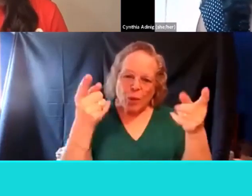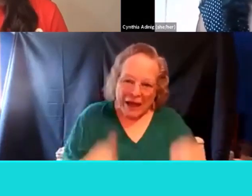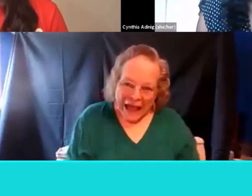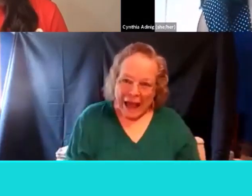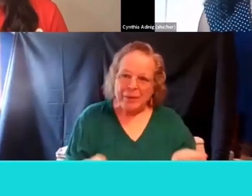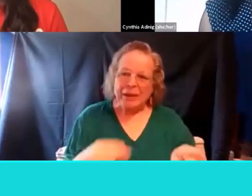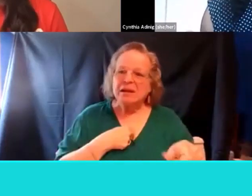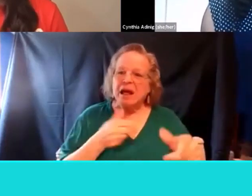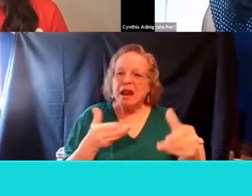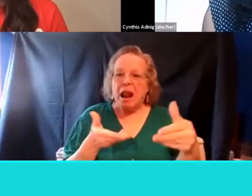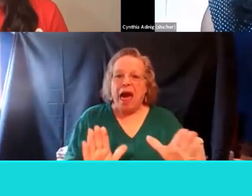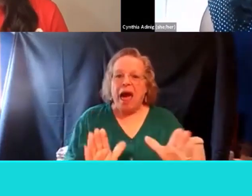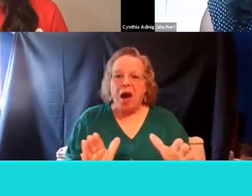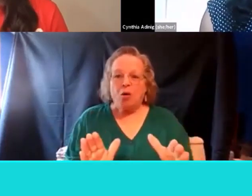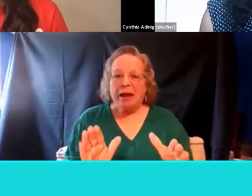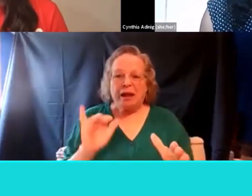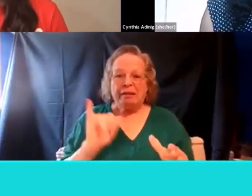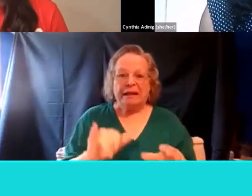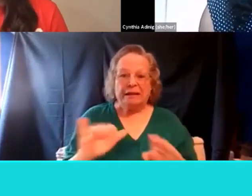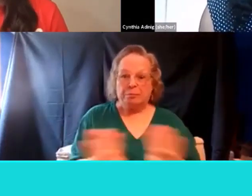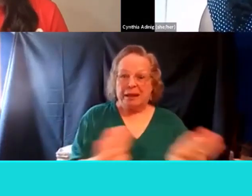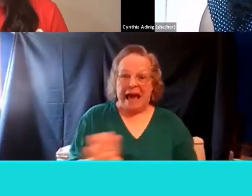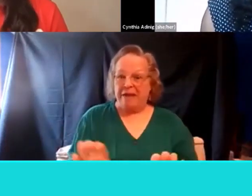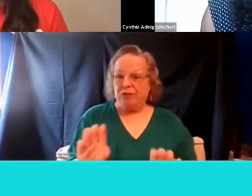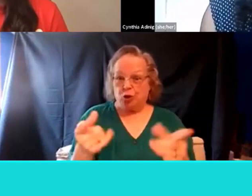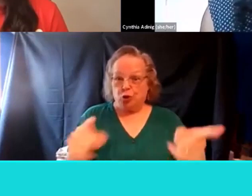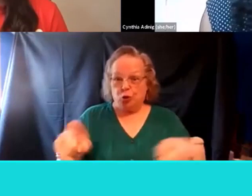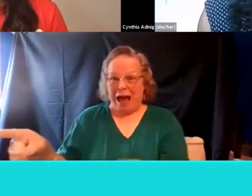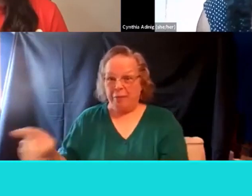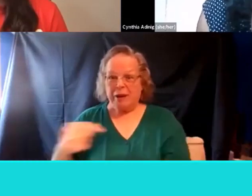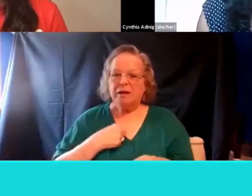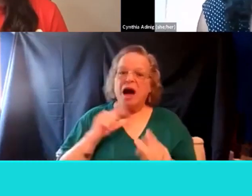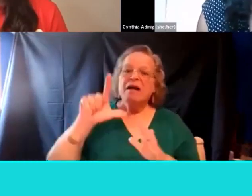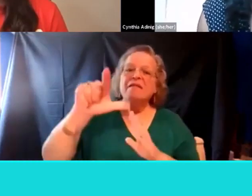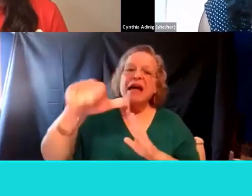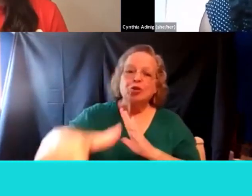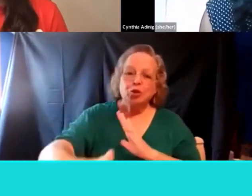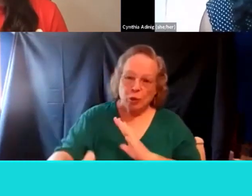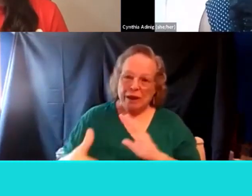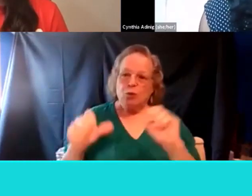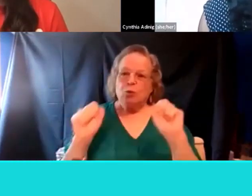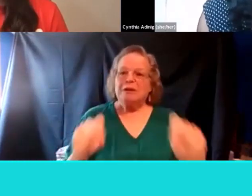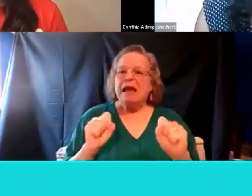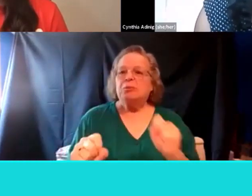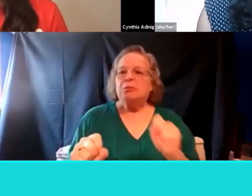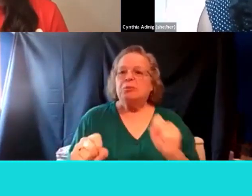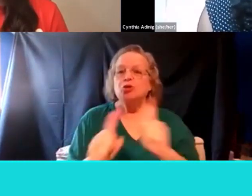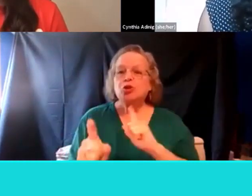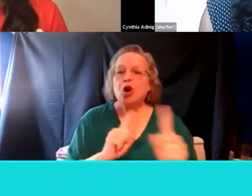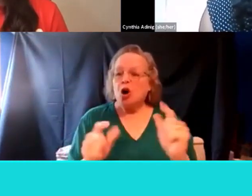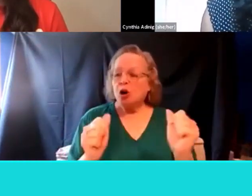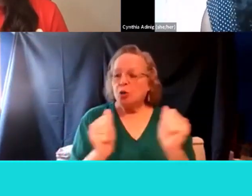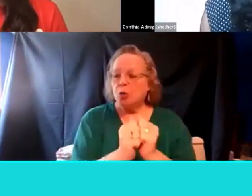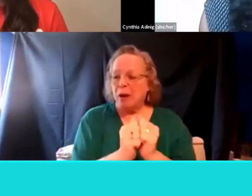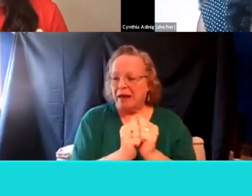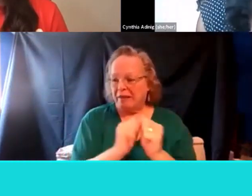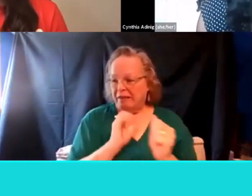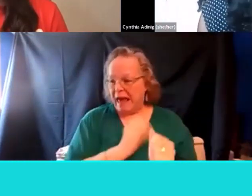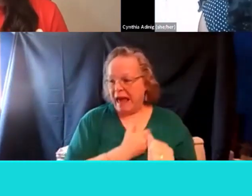these stages if the people responsible for looking over your